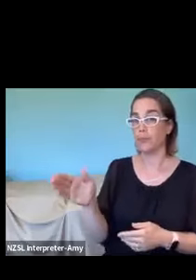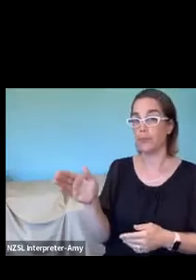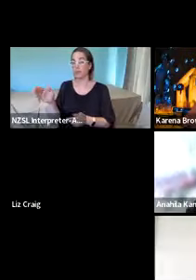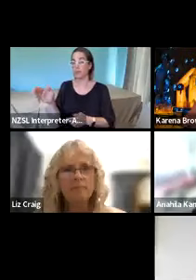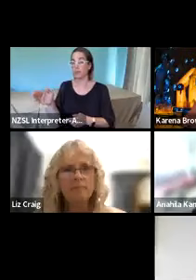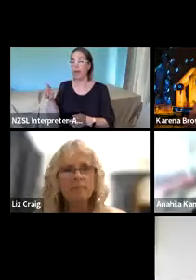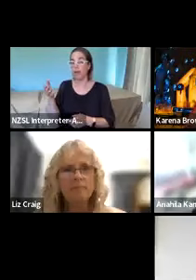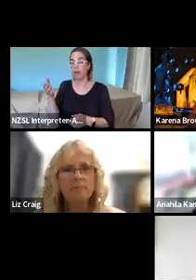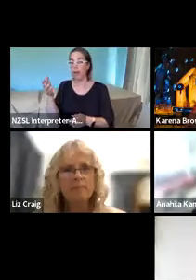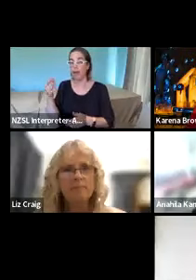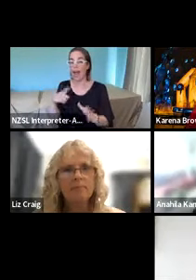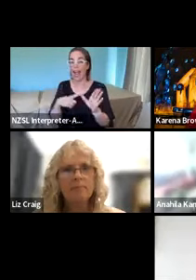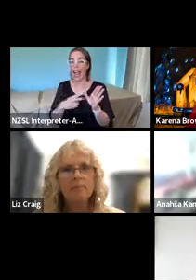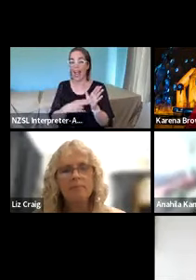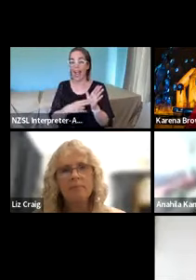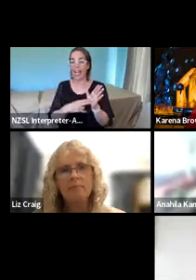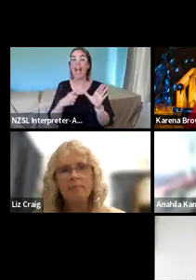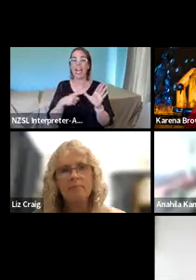with. So